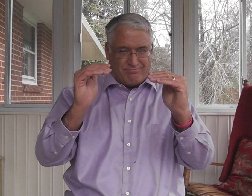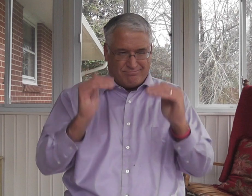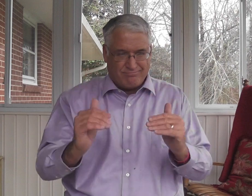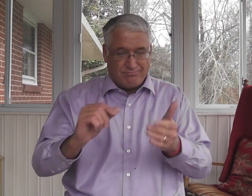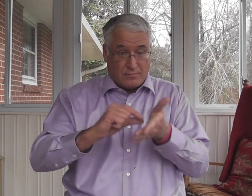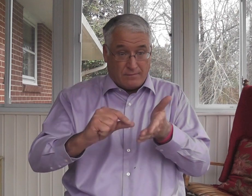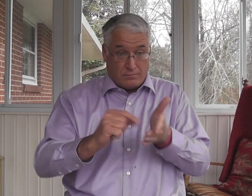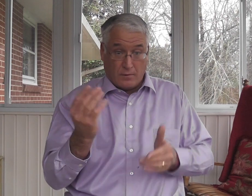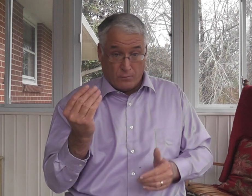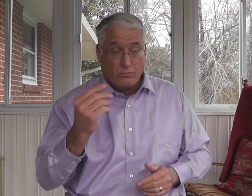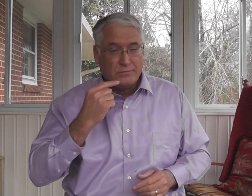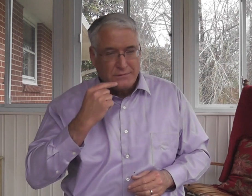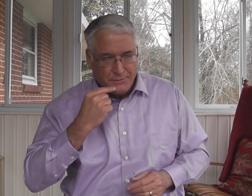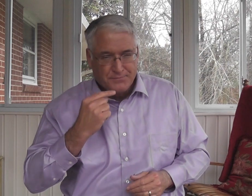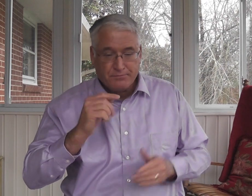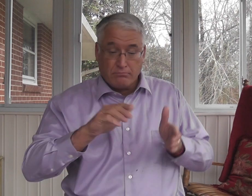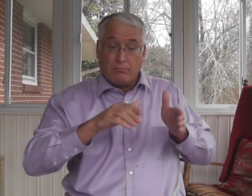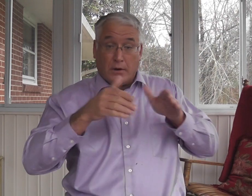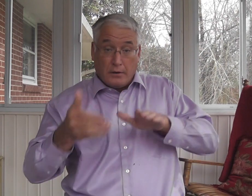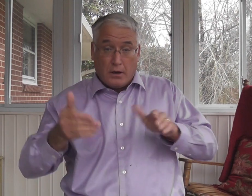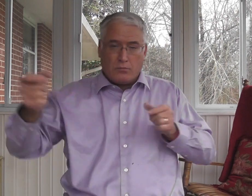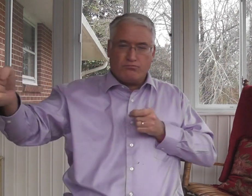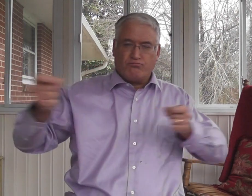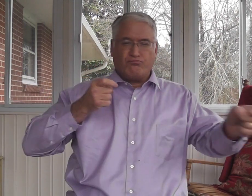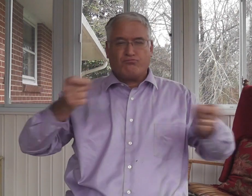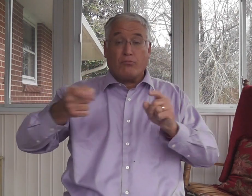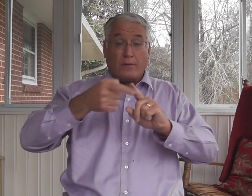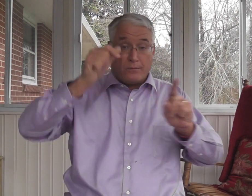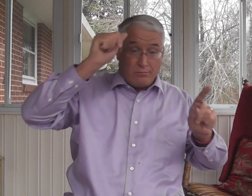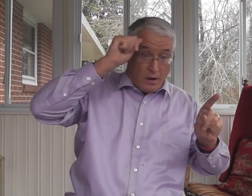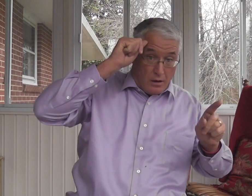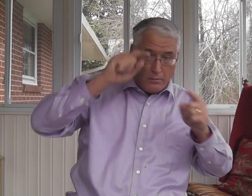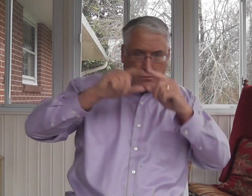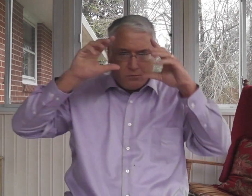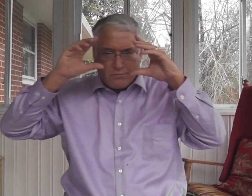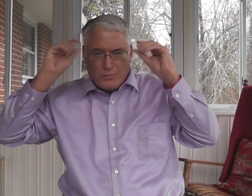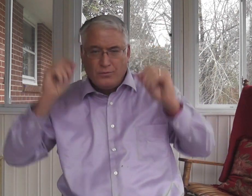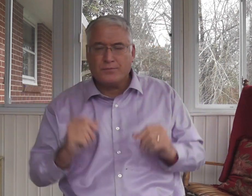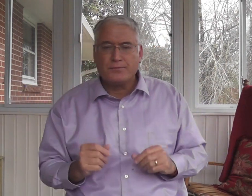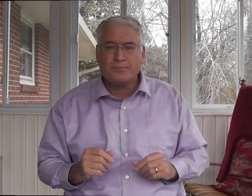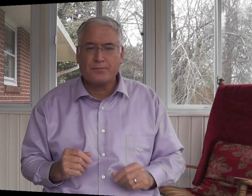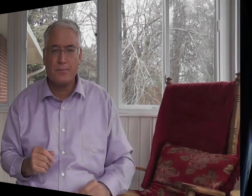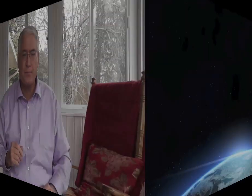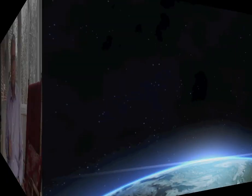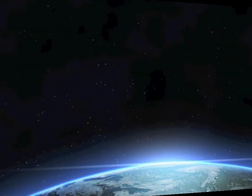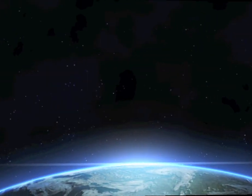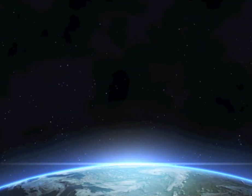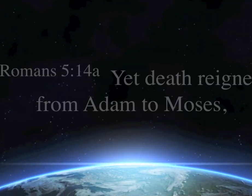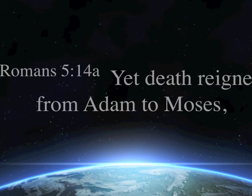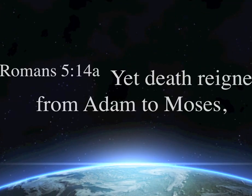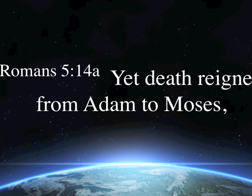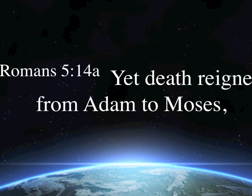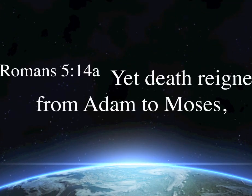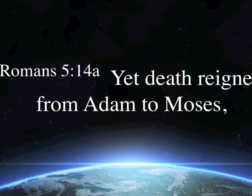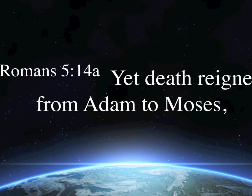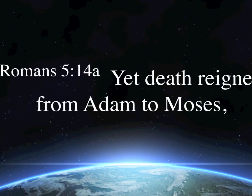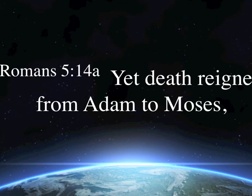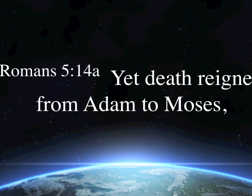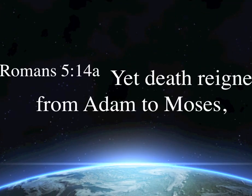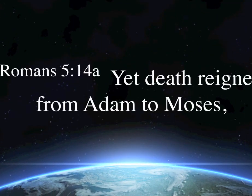In the next verse, verse 14, it says that death continued all the way from Adam to Moses. Yet death reigned